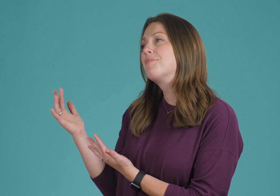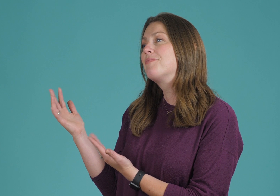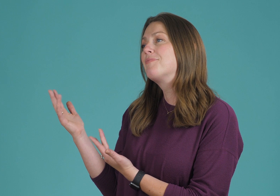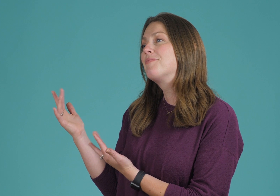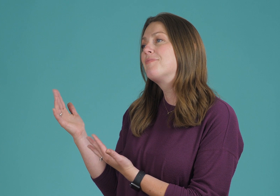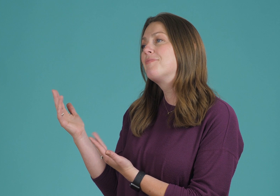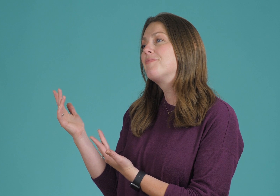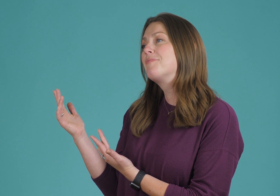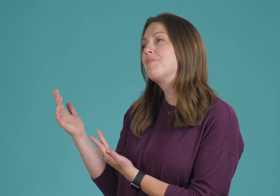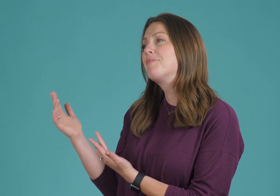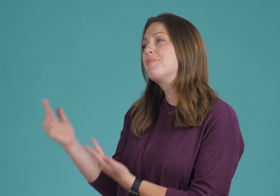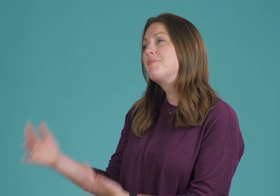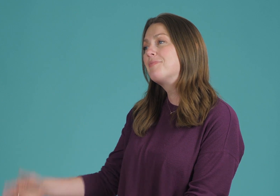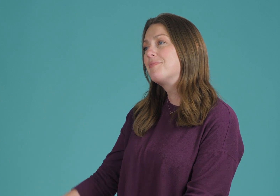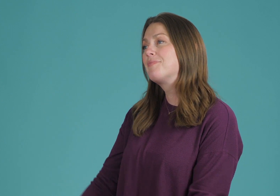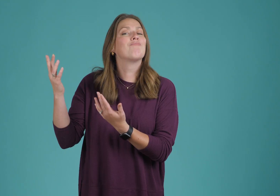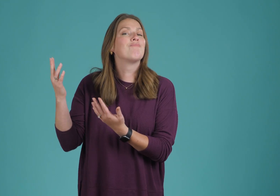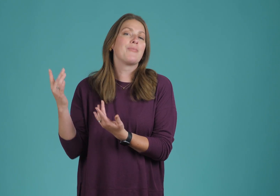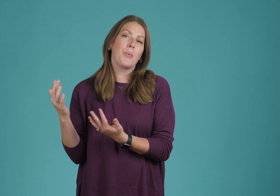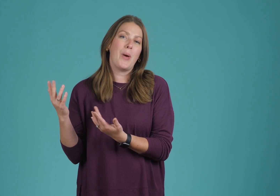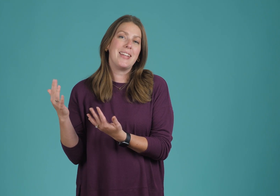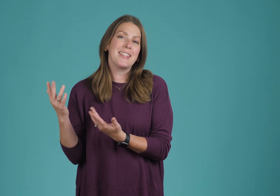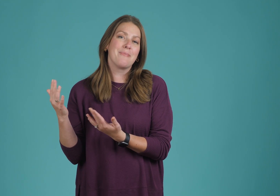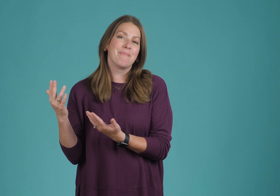are wiggling to the side. Wait.